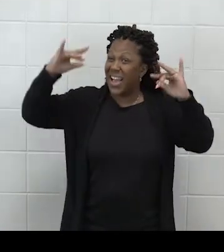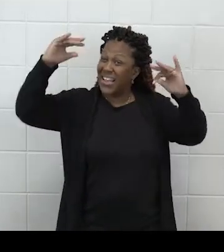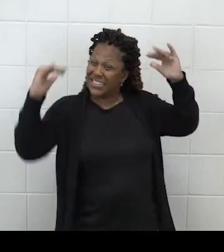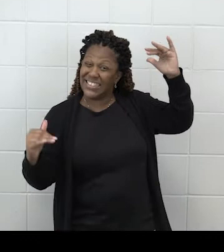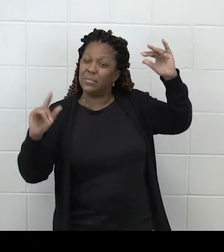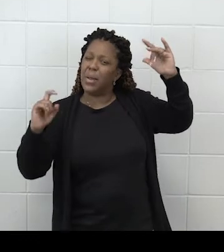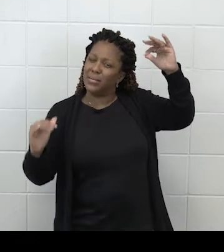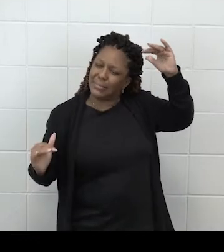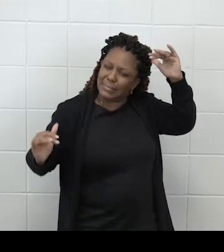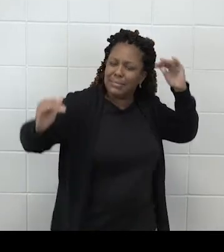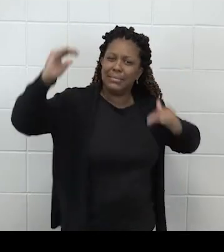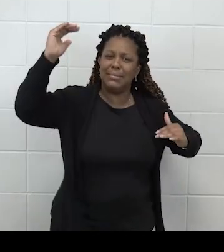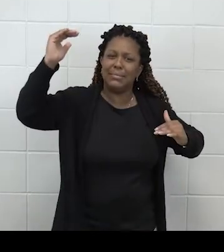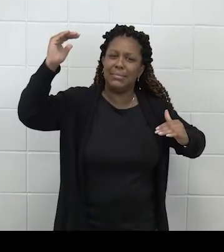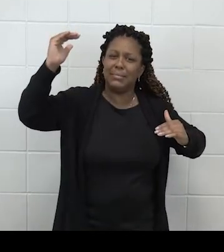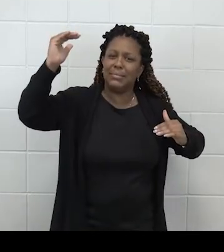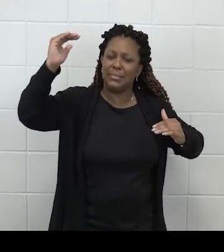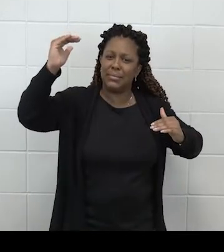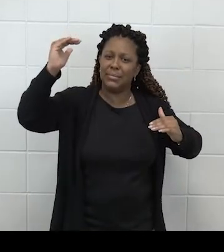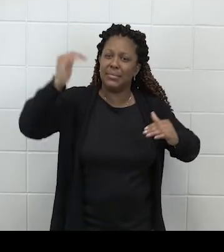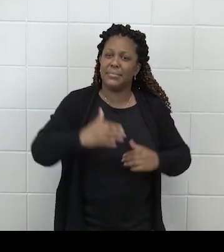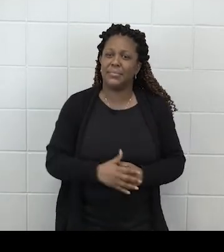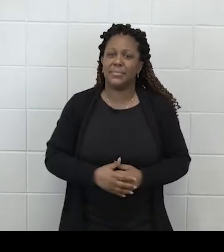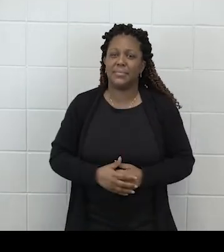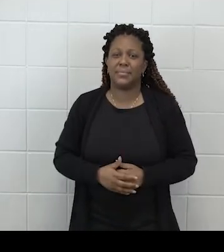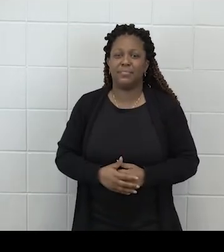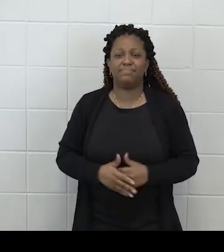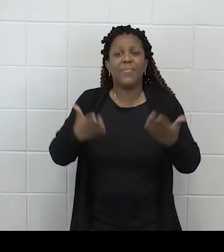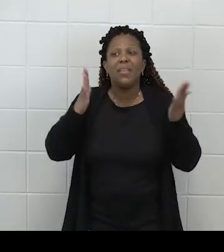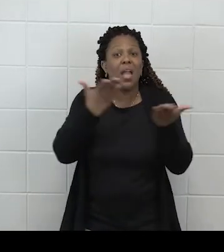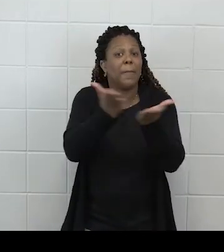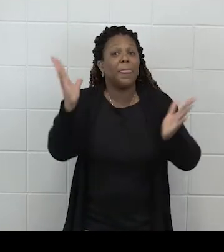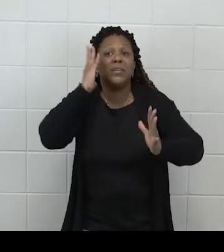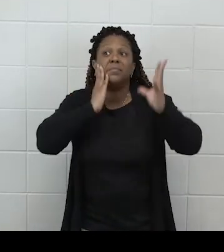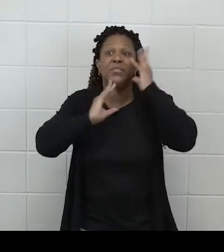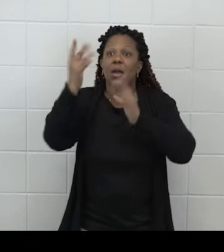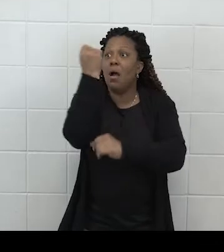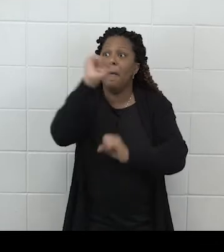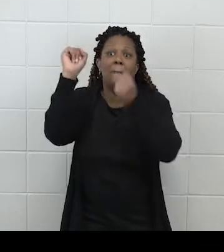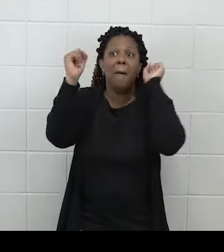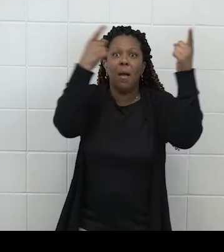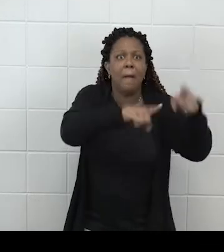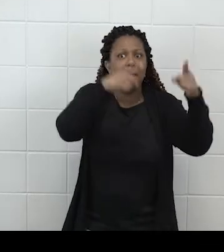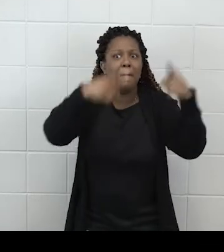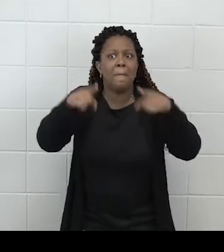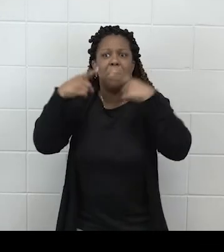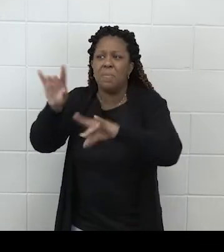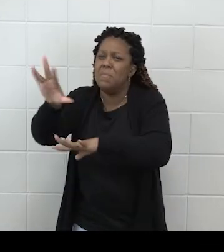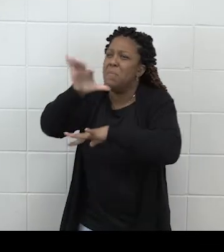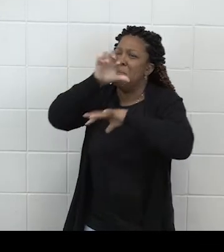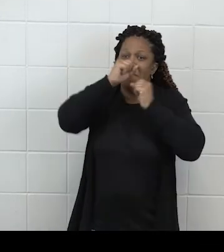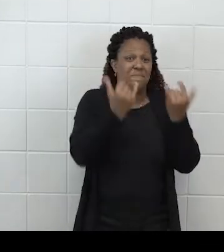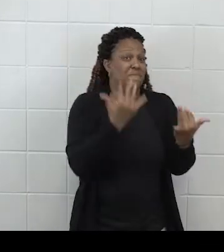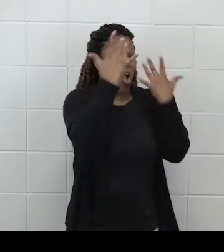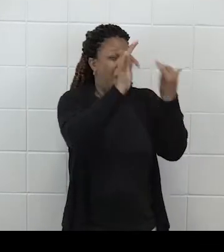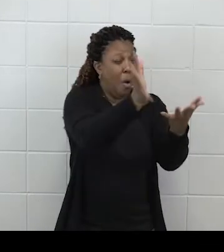glass and let us smell the purifying fires. For it is the language of the unheard. Please join